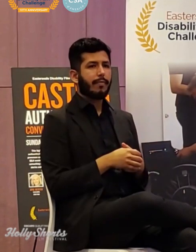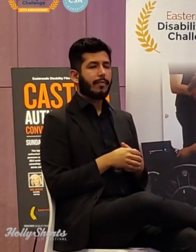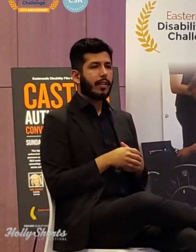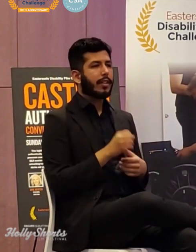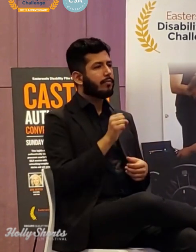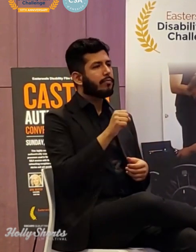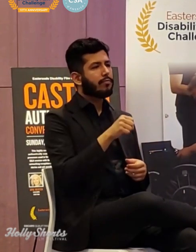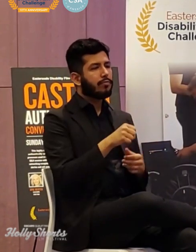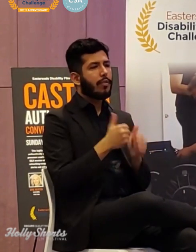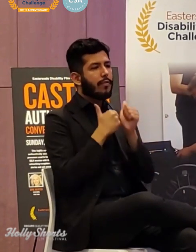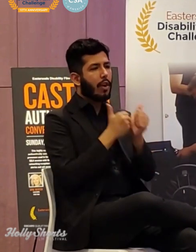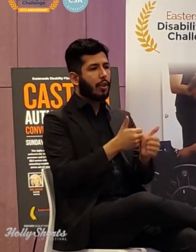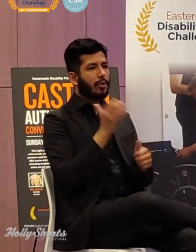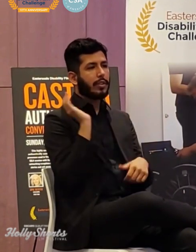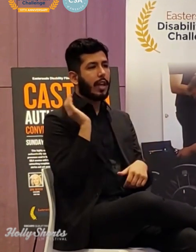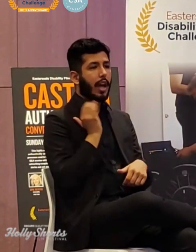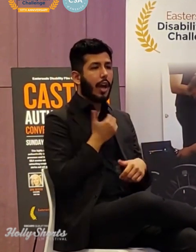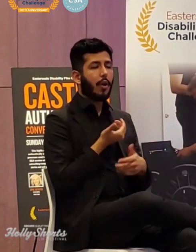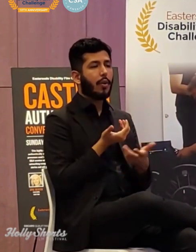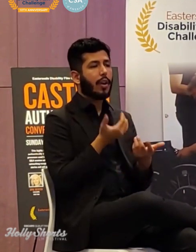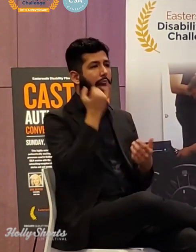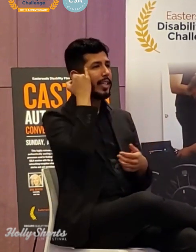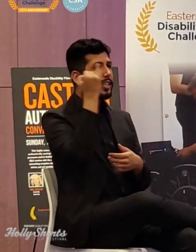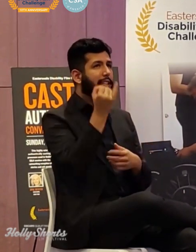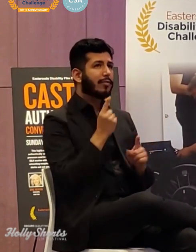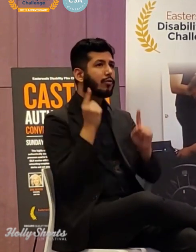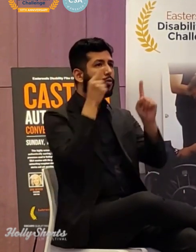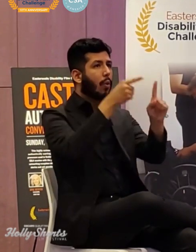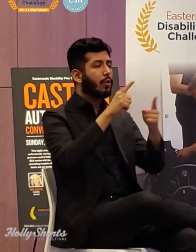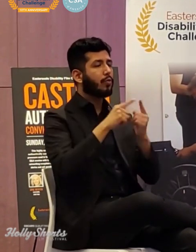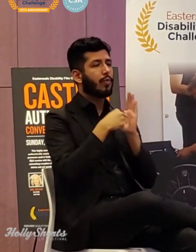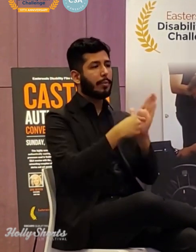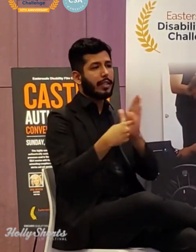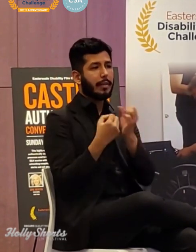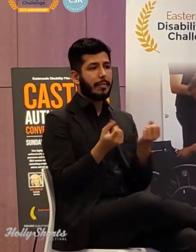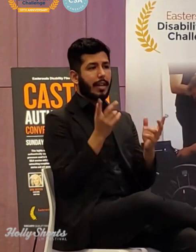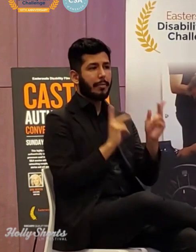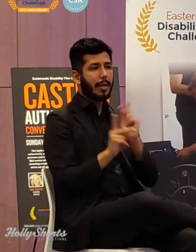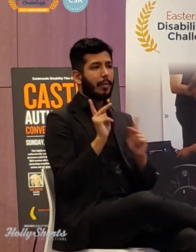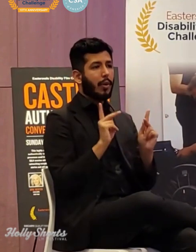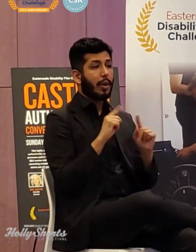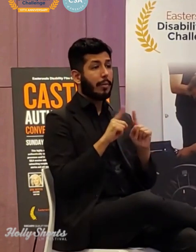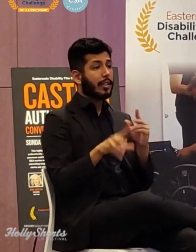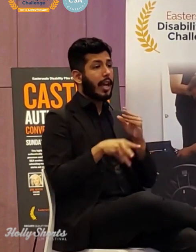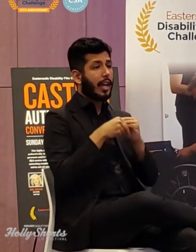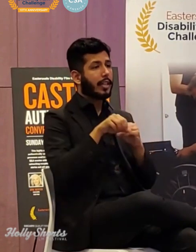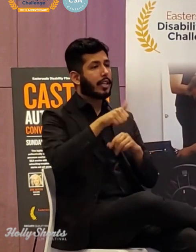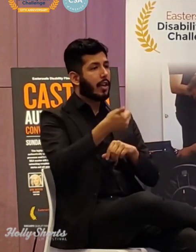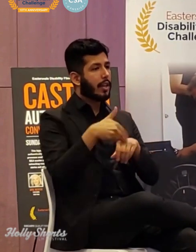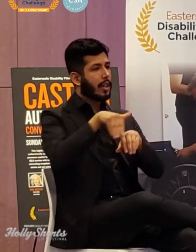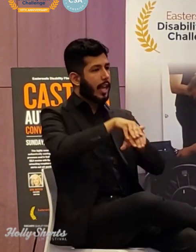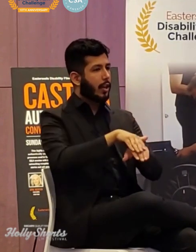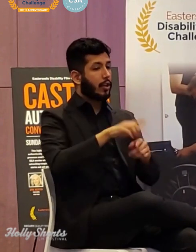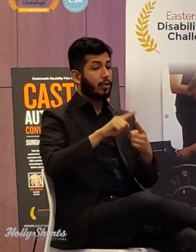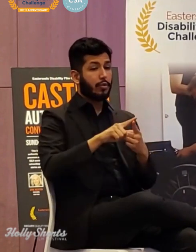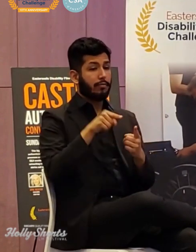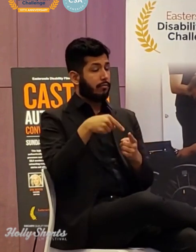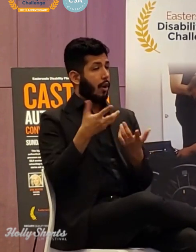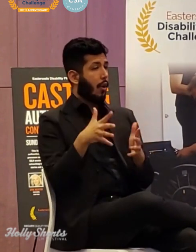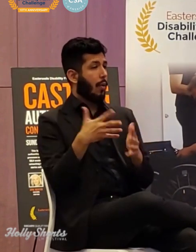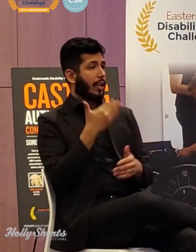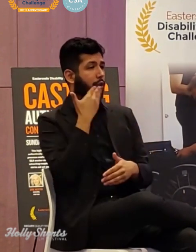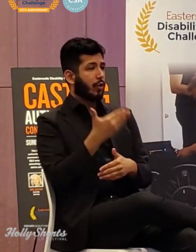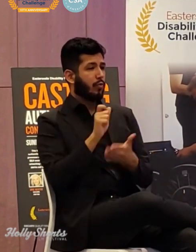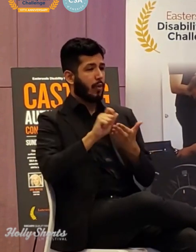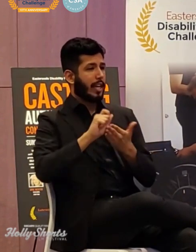adhering to ethics of representing all kinds of people, but your movie got better. Because it added another layer to an already good character, another layer